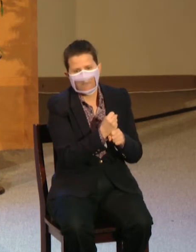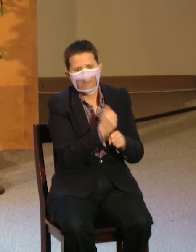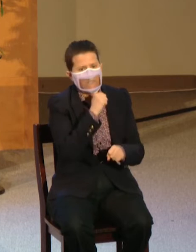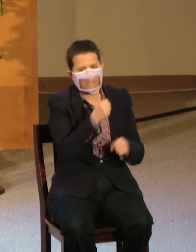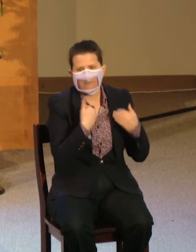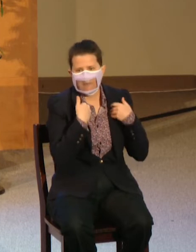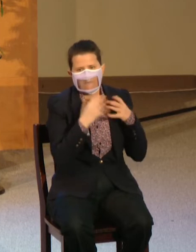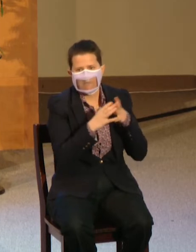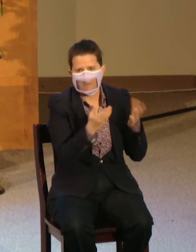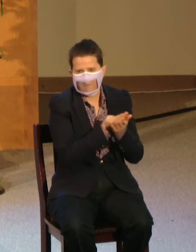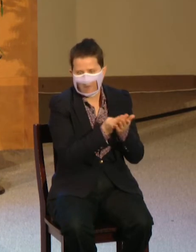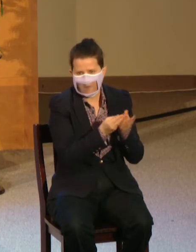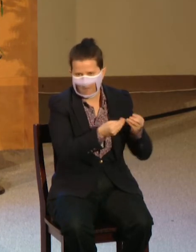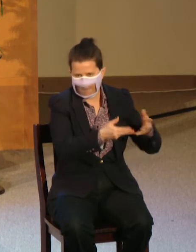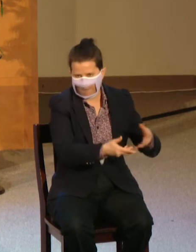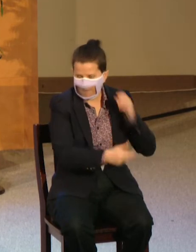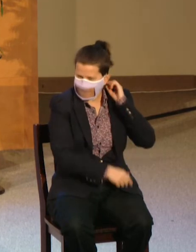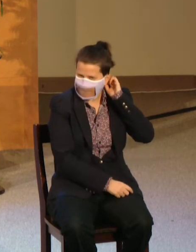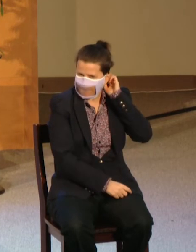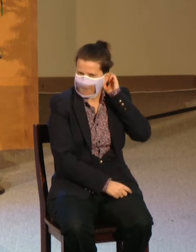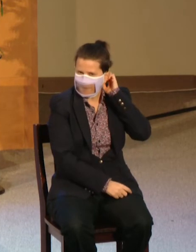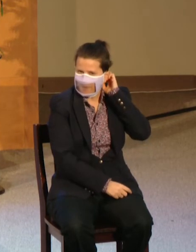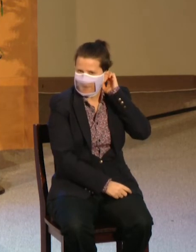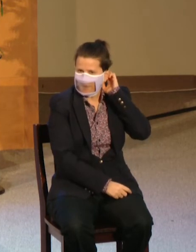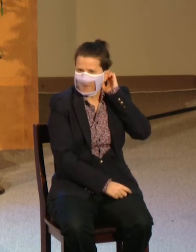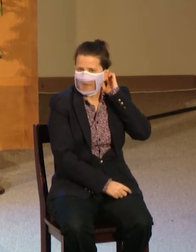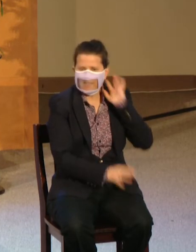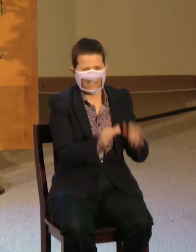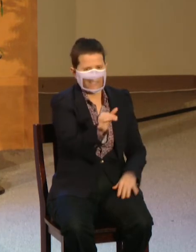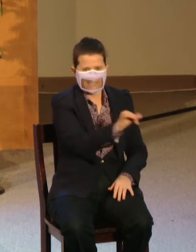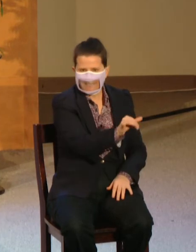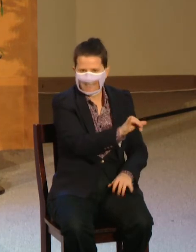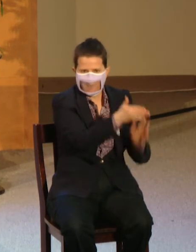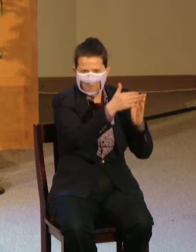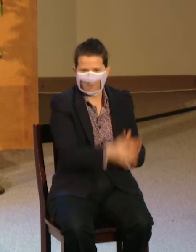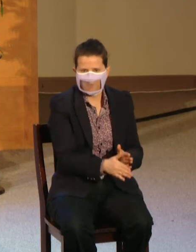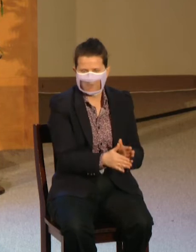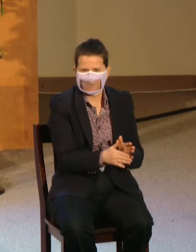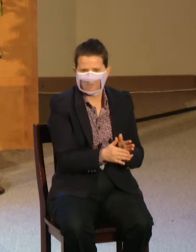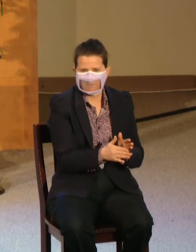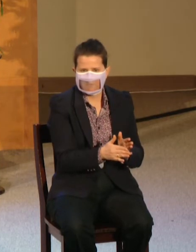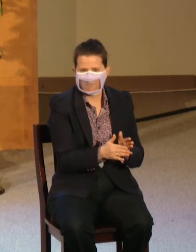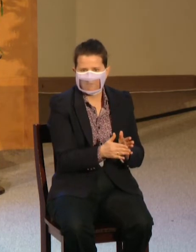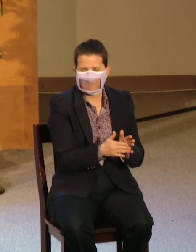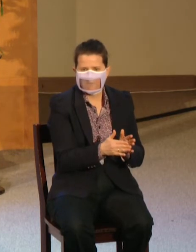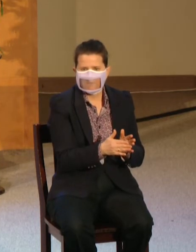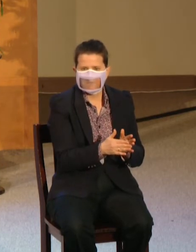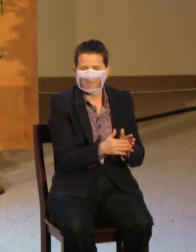money left. And she would be the exact same person she was when she was in that unfulfilling